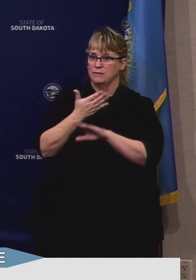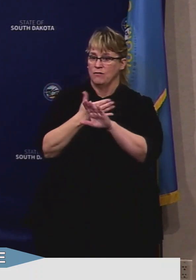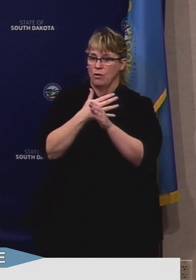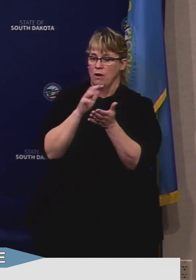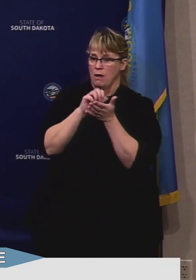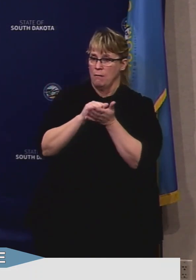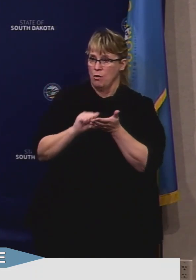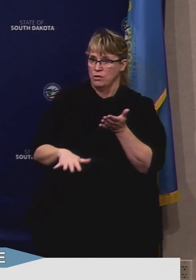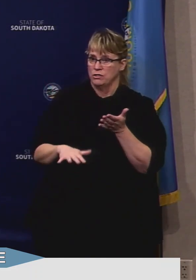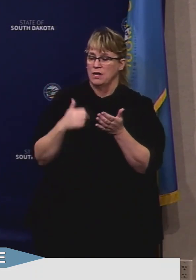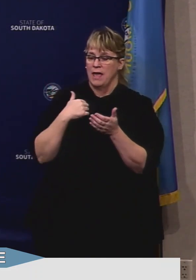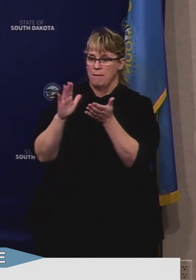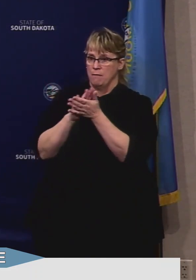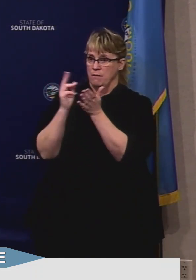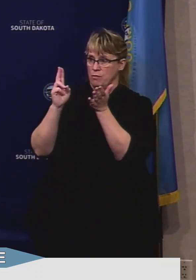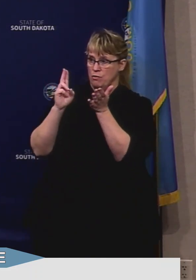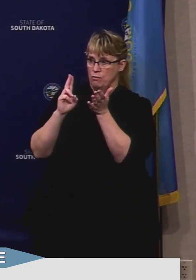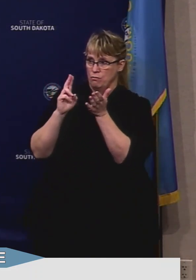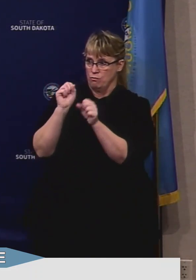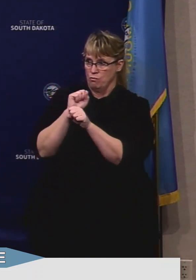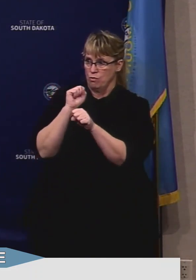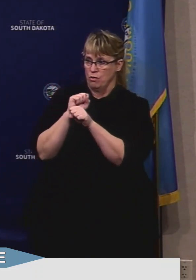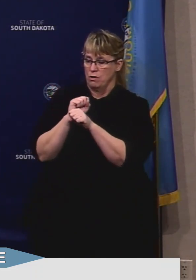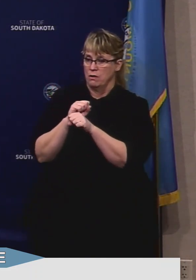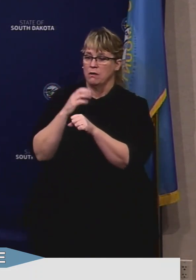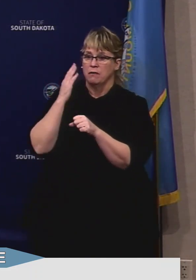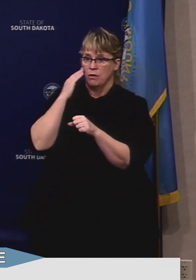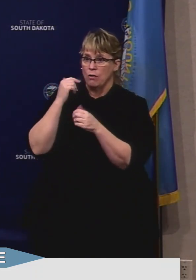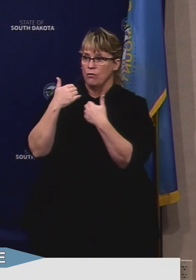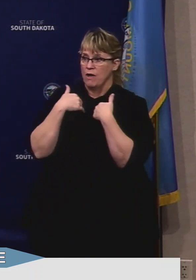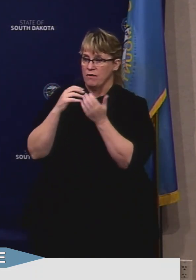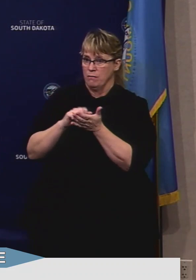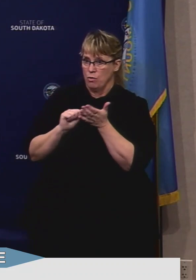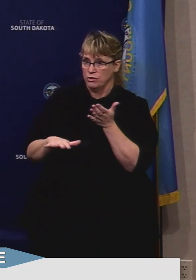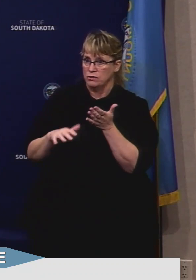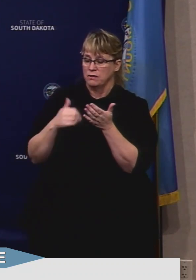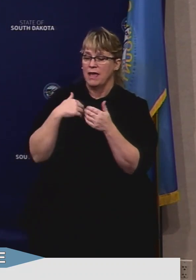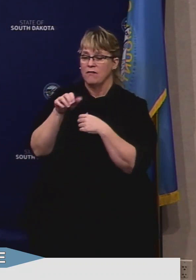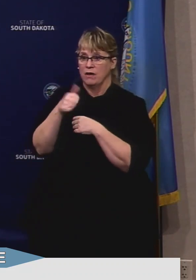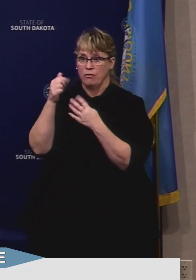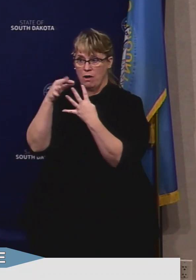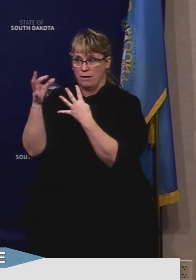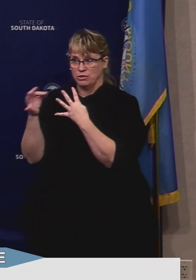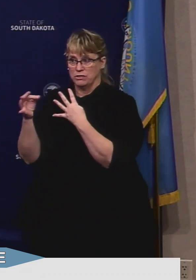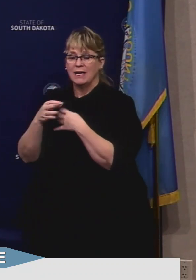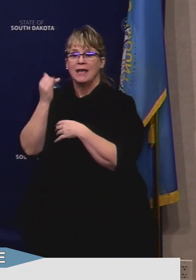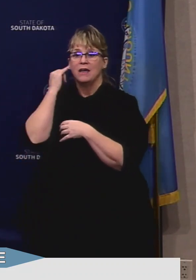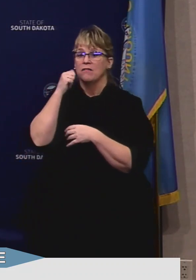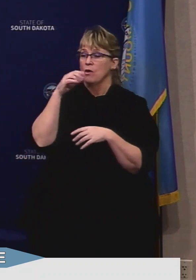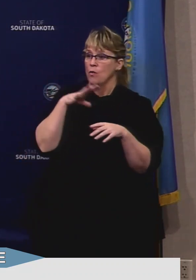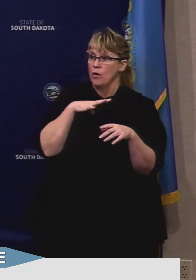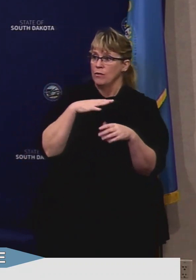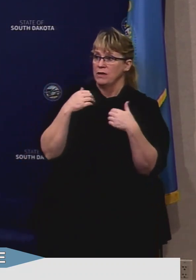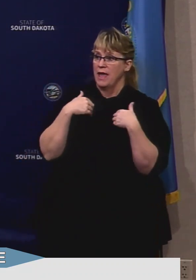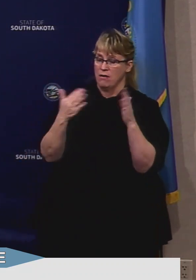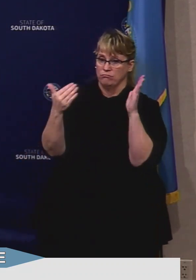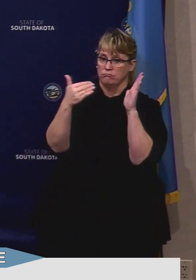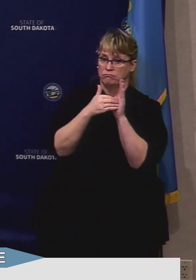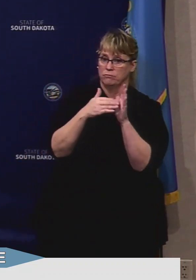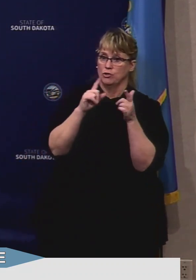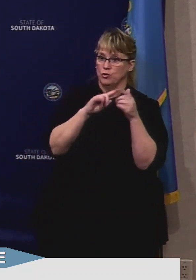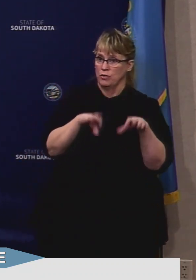paperwork acknowledging that they're getting an abortion and that there are alternatives in place. So if a woman was to bring a lawsuit against